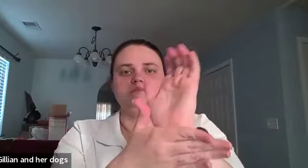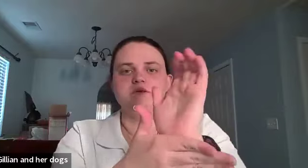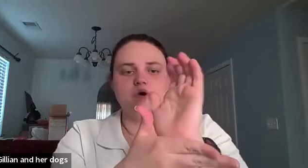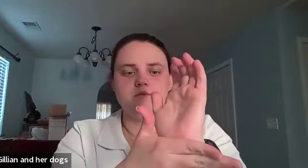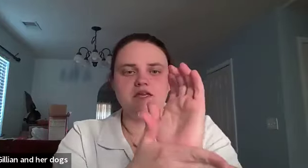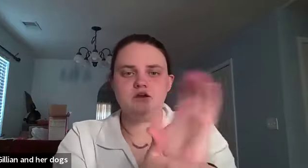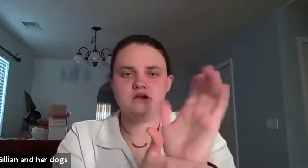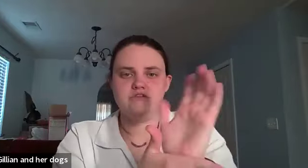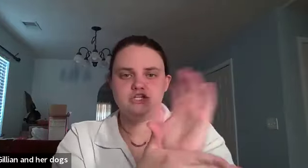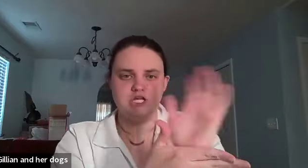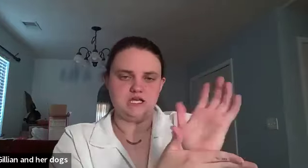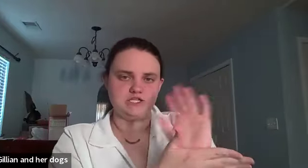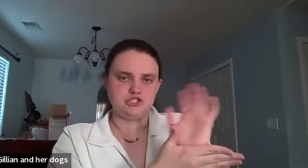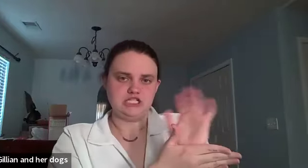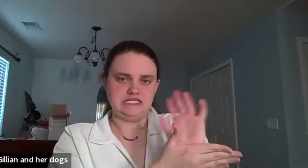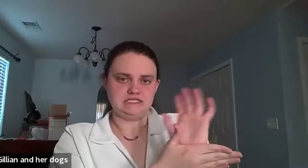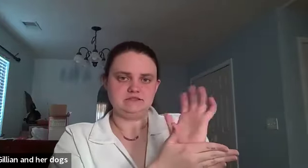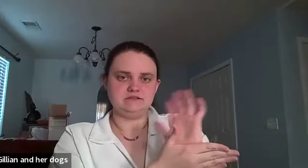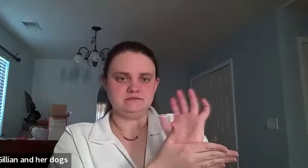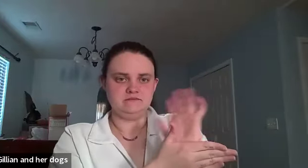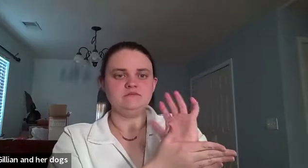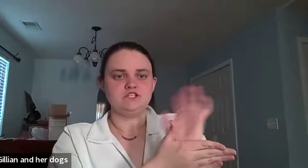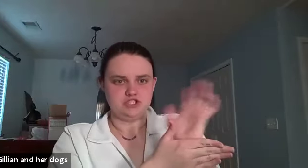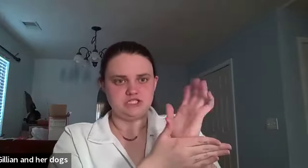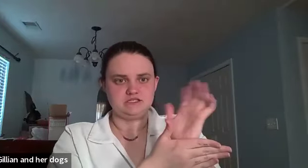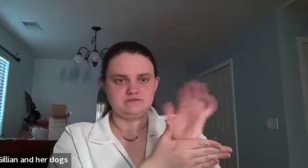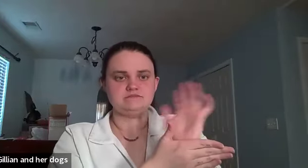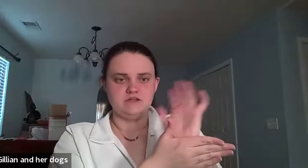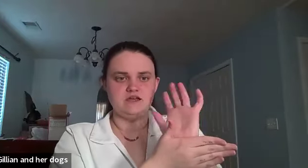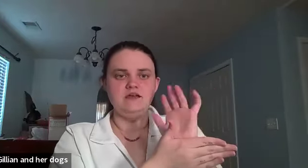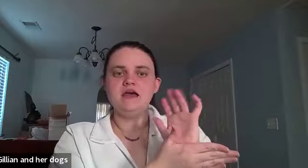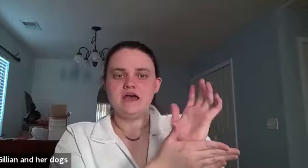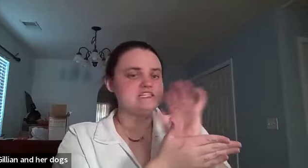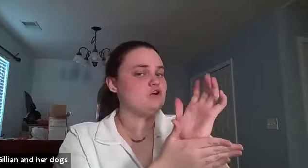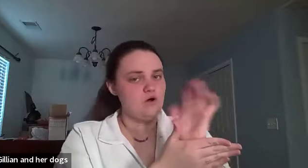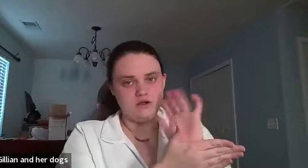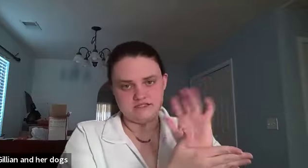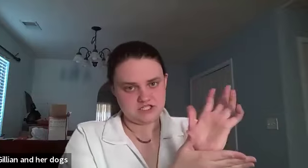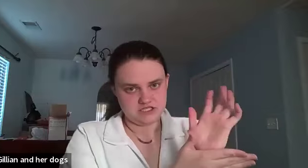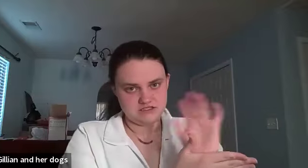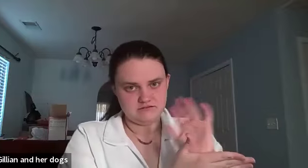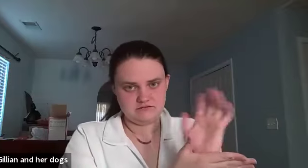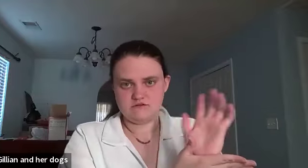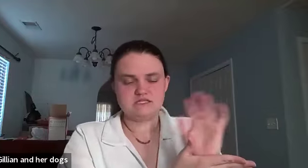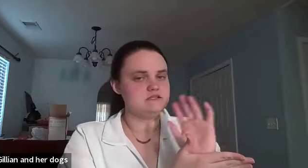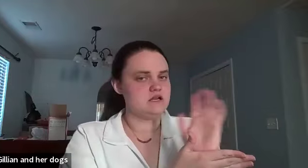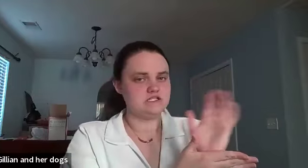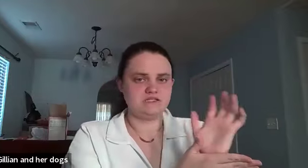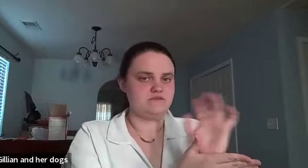you're going to put the palm here and then shake it. Cheese, cheese. Okay. And this is all kinds of cheese. So this is not a